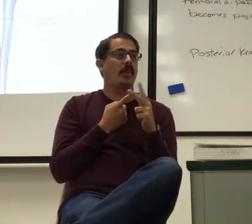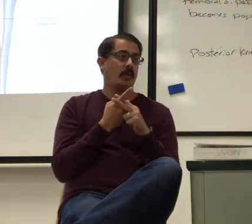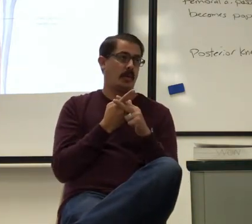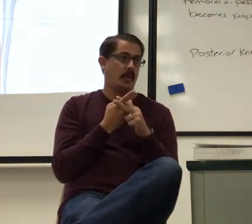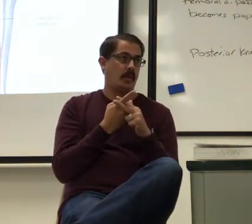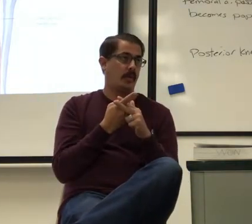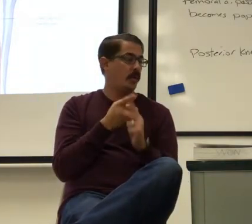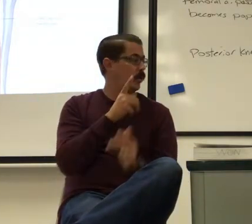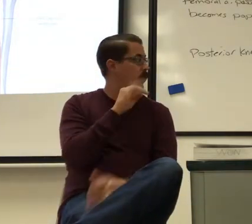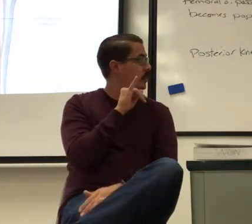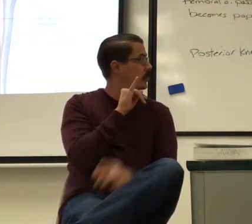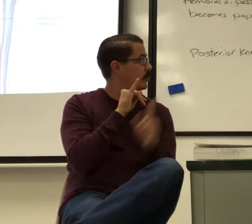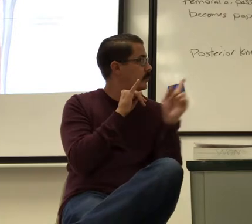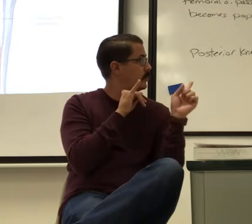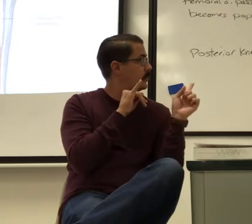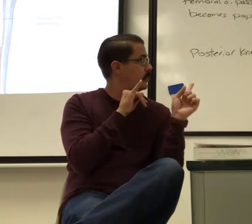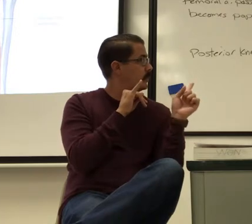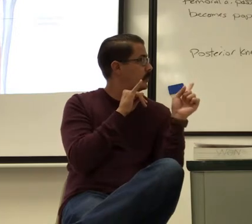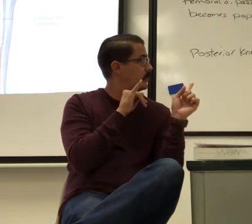interosseous membrane.